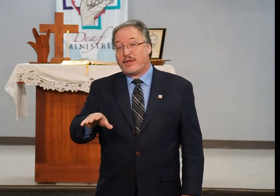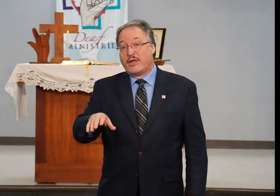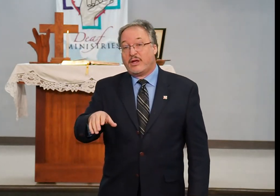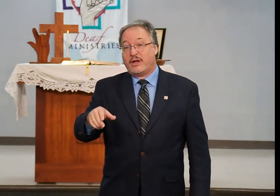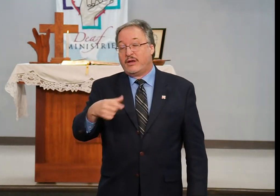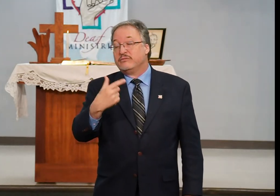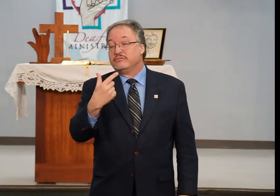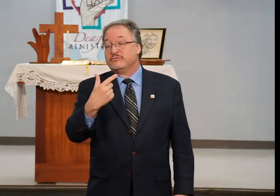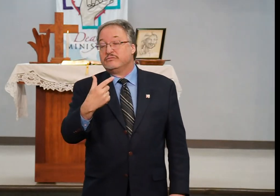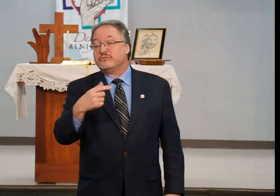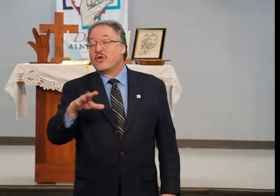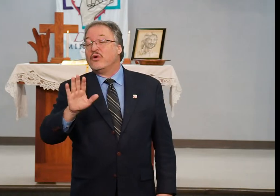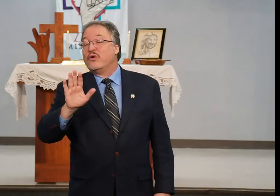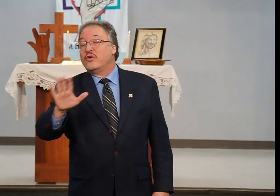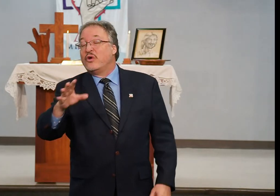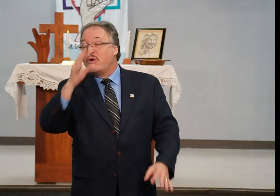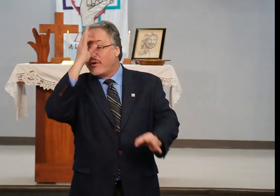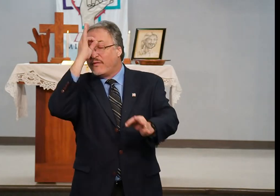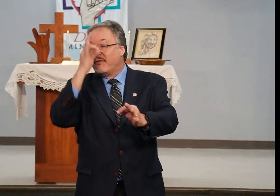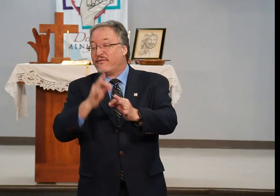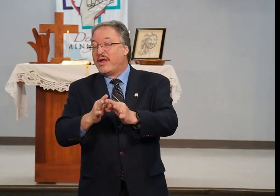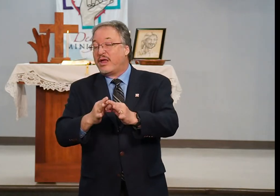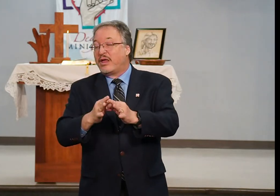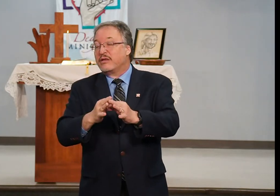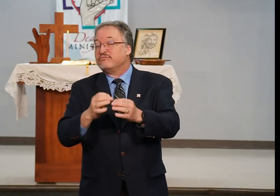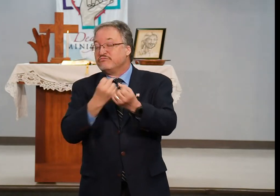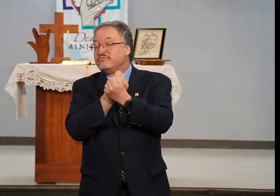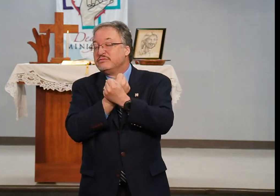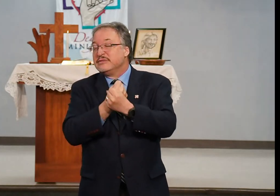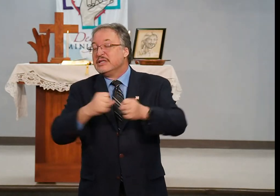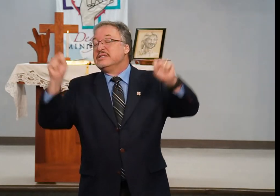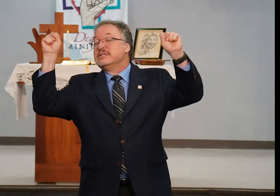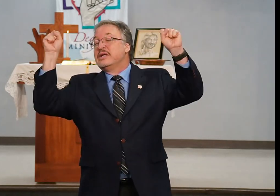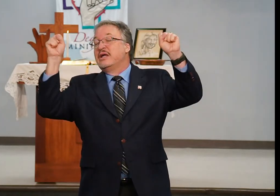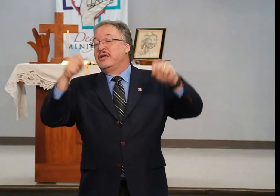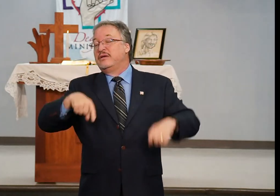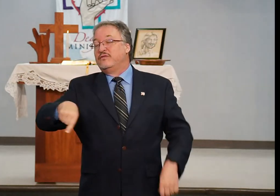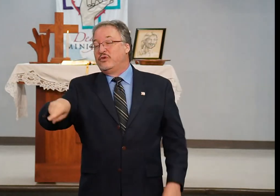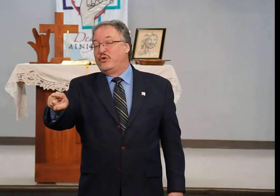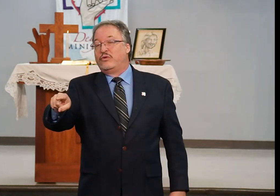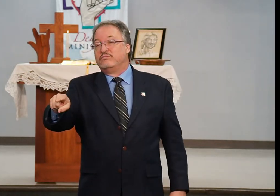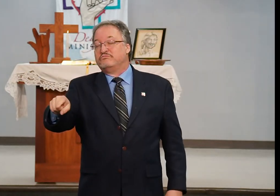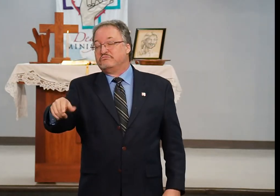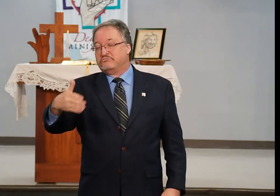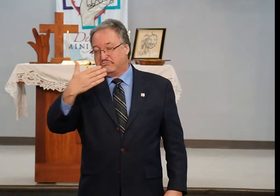But Jesus said, your faith has saved you.